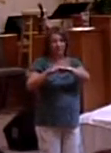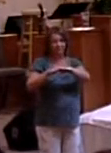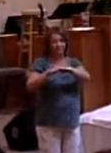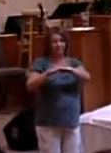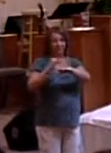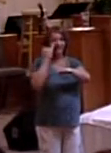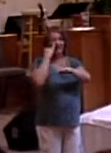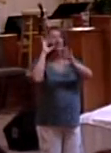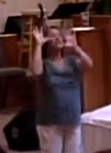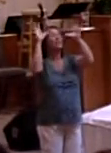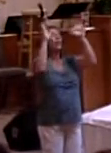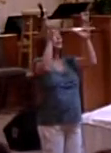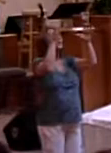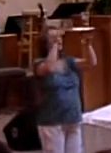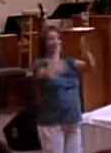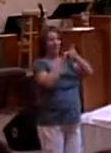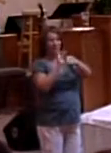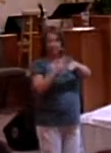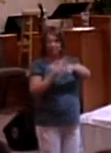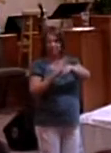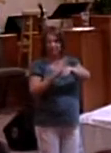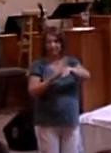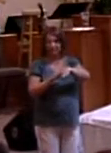If it's cloudy, that's a warning.